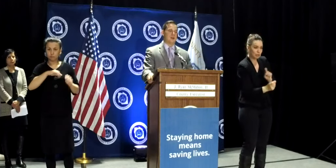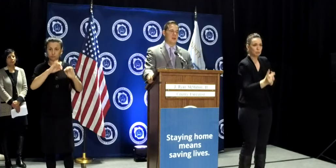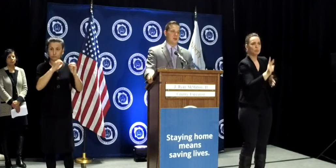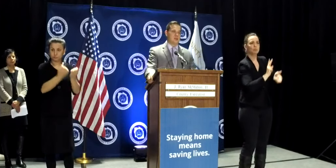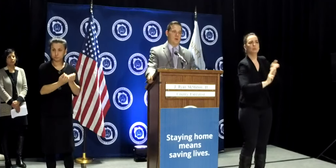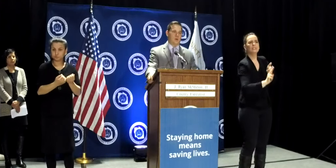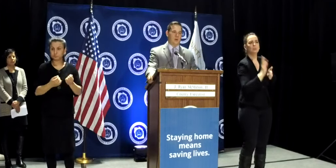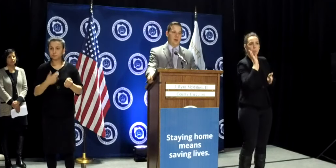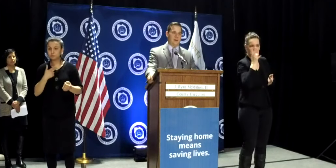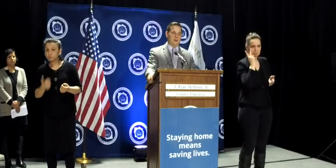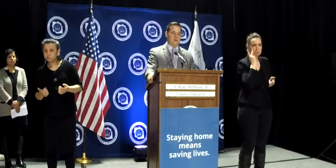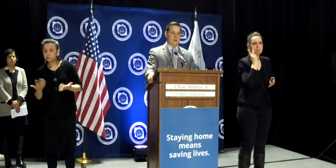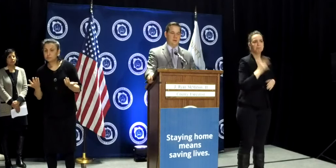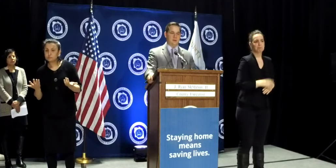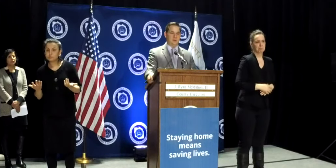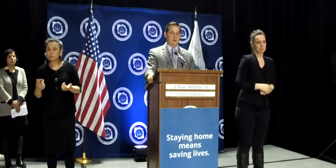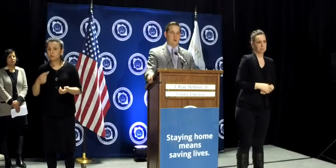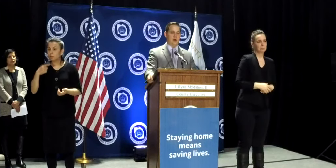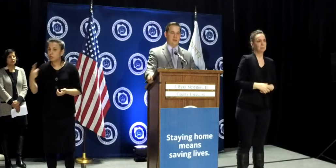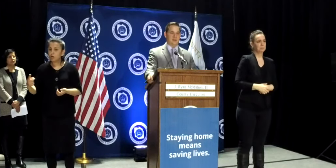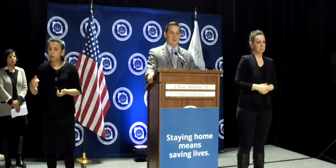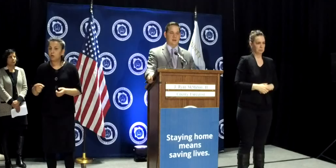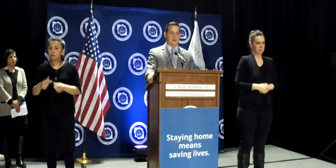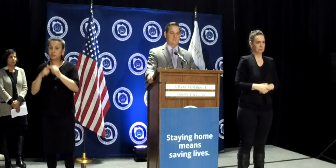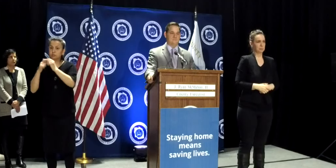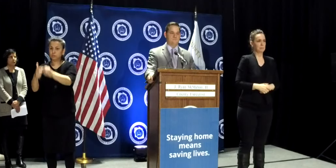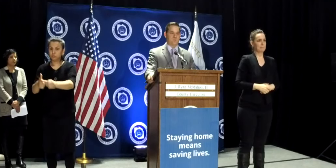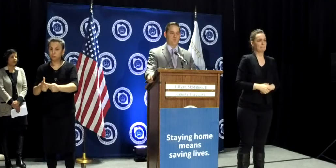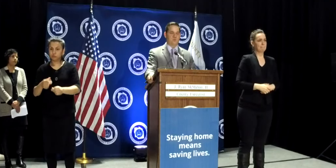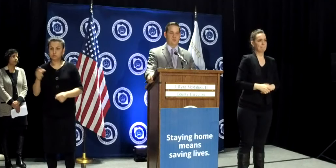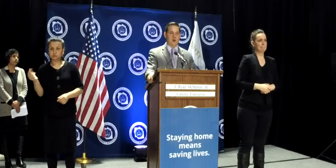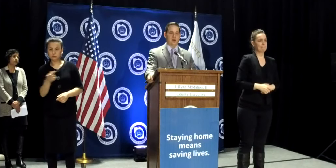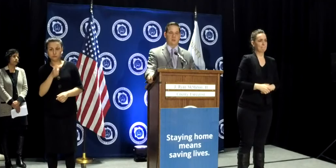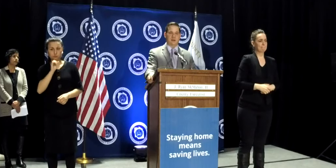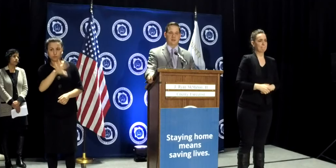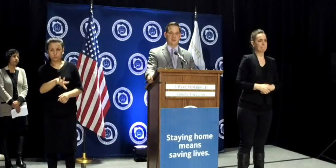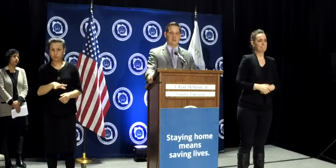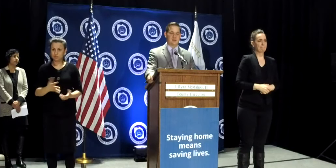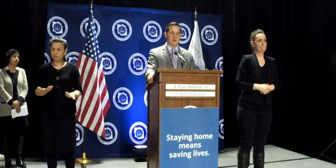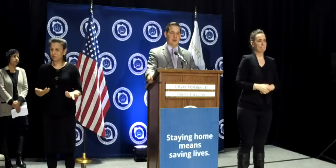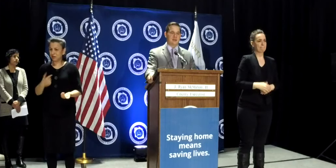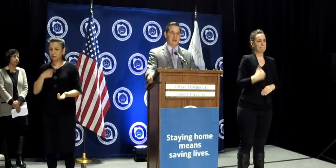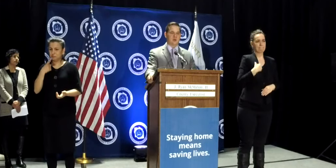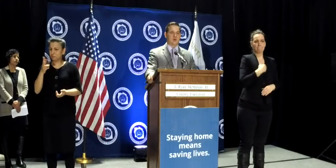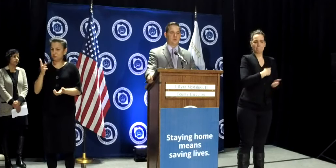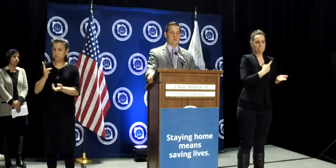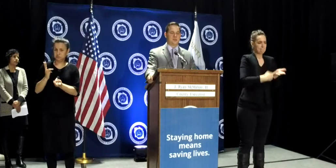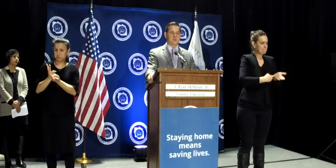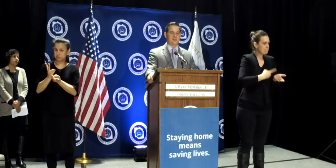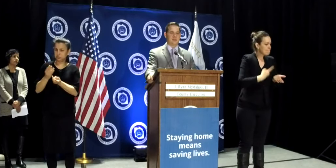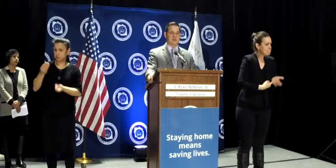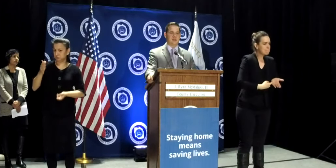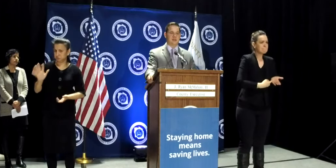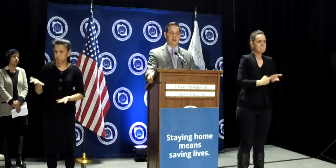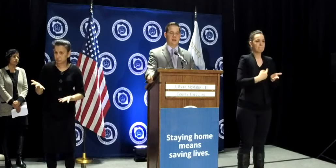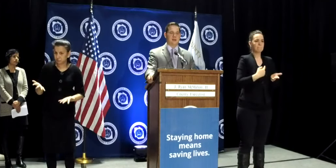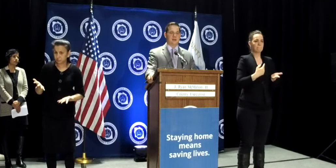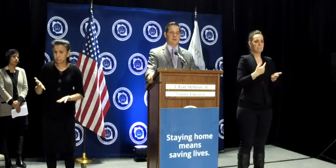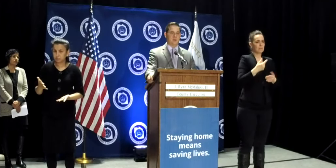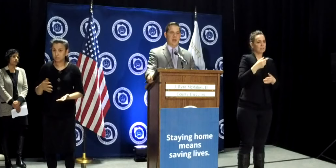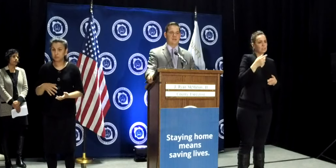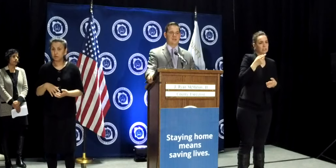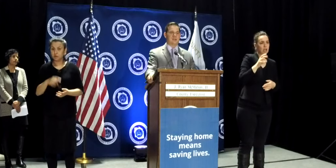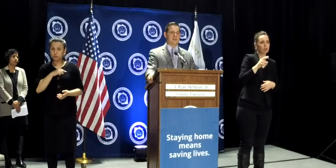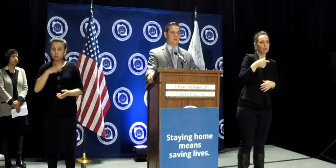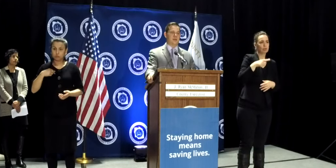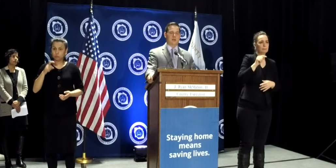tough. So no, I think we've been talking about this. I think Dr. Gupta's team is seeing things that